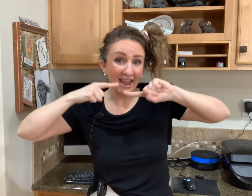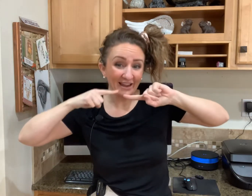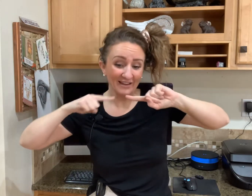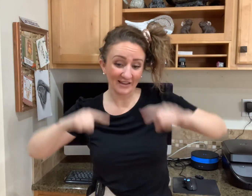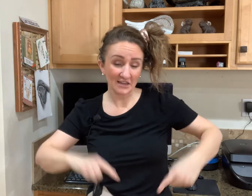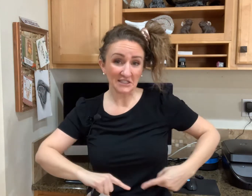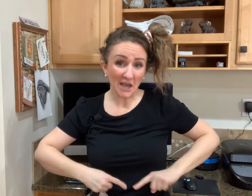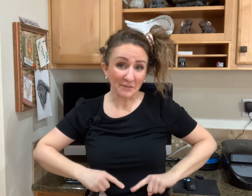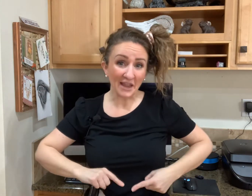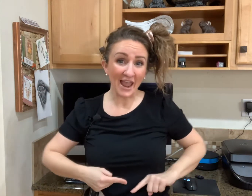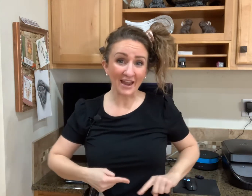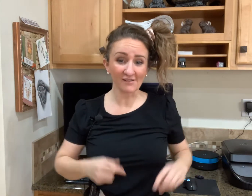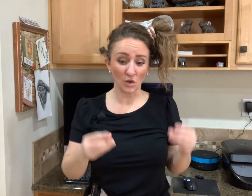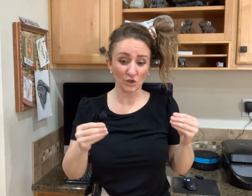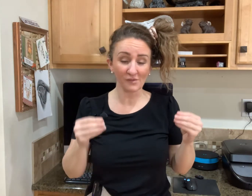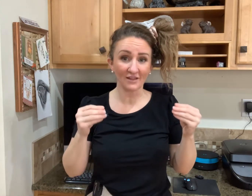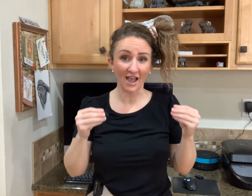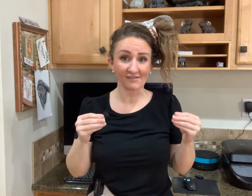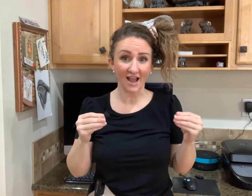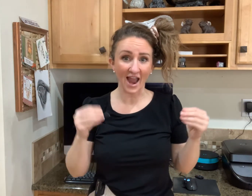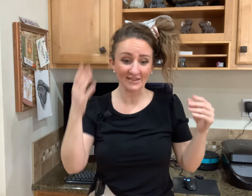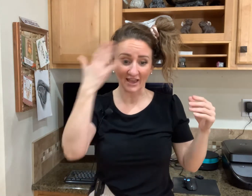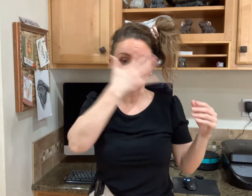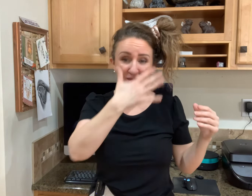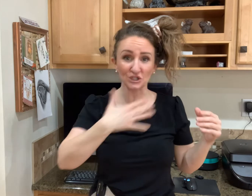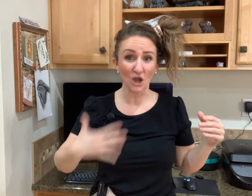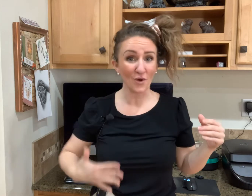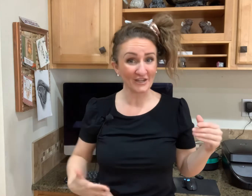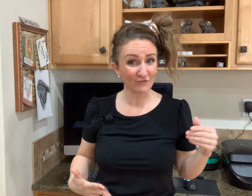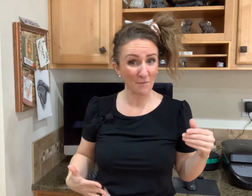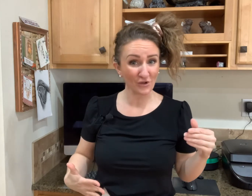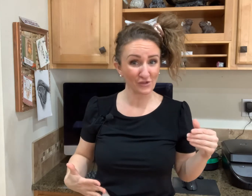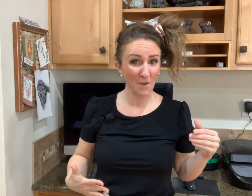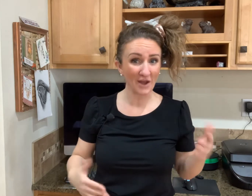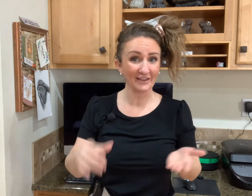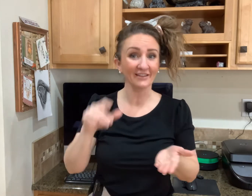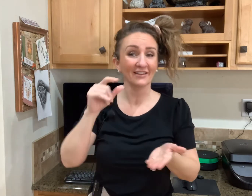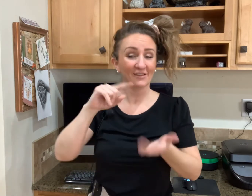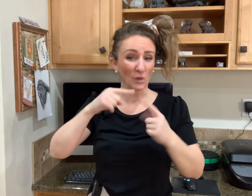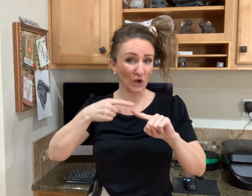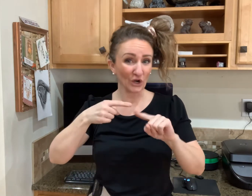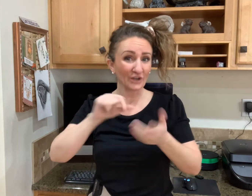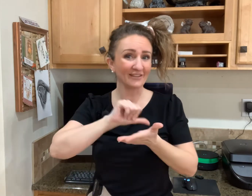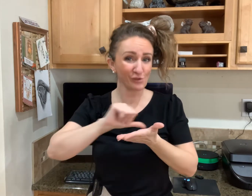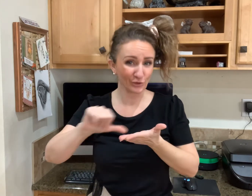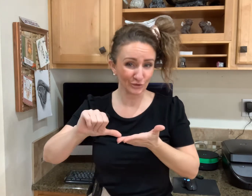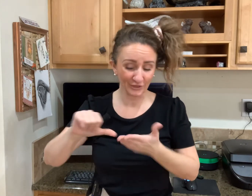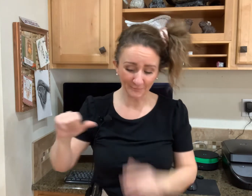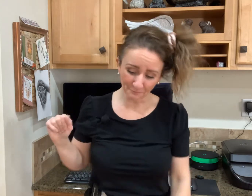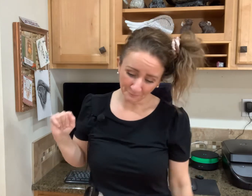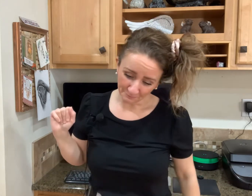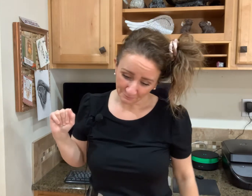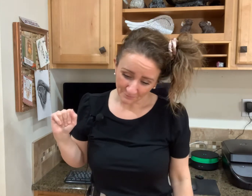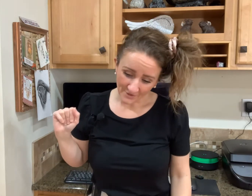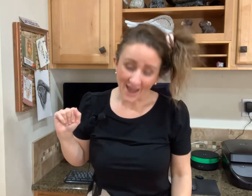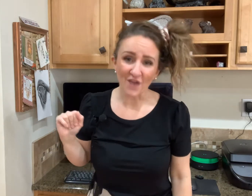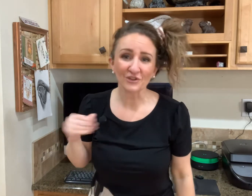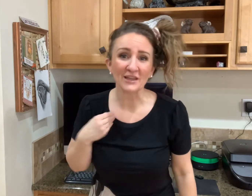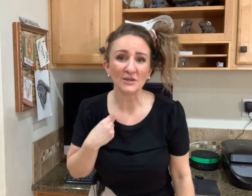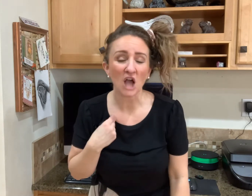toothache, tummy ache. So use a sign that can be shown on different parts of the body, so hurt and surgery. Another thing we talked